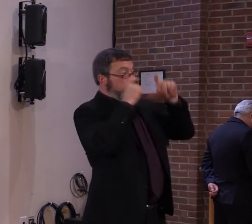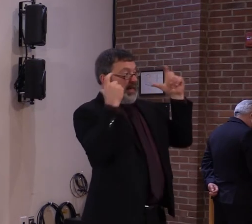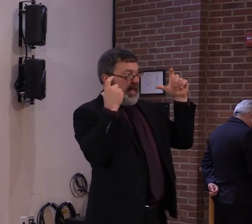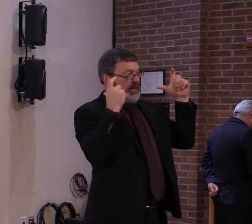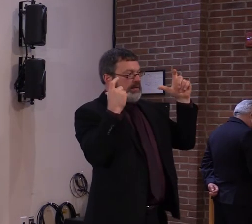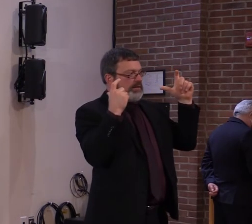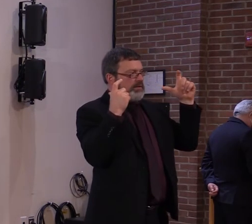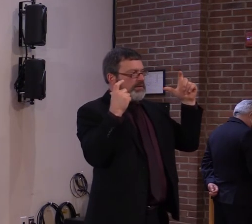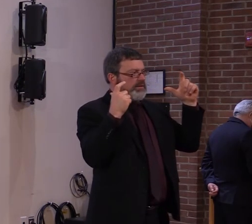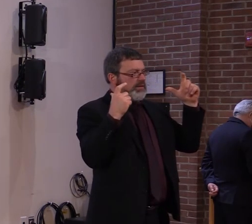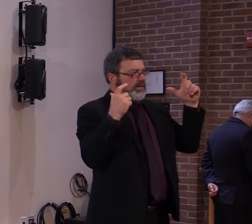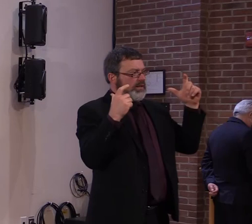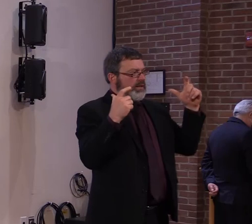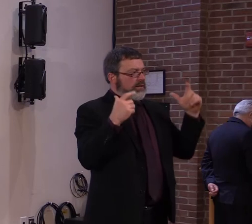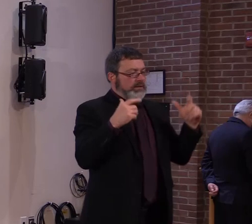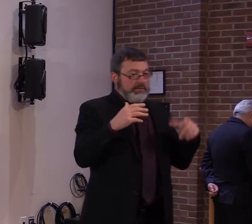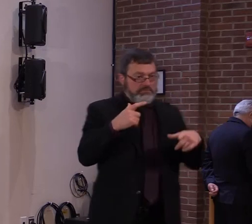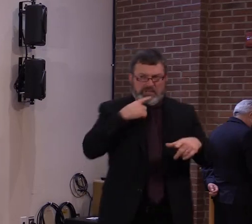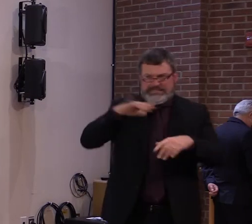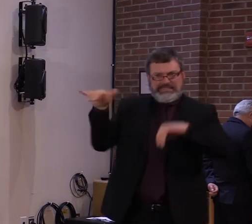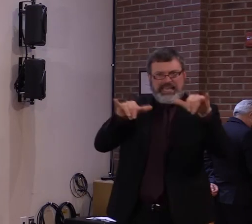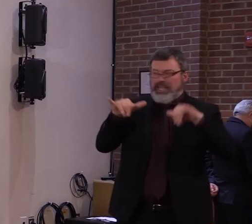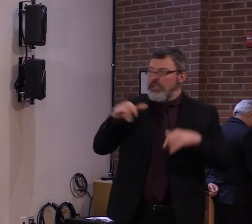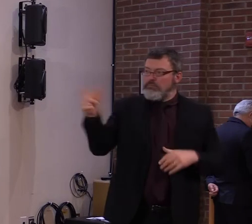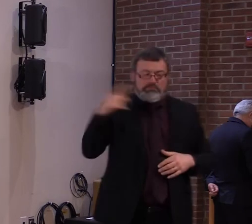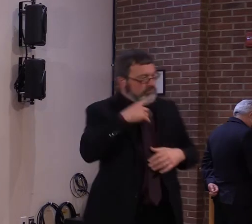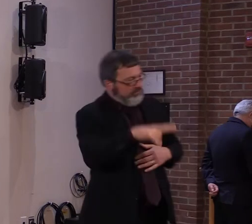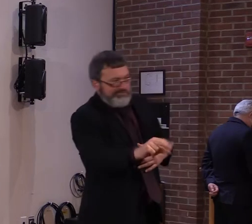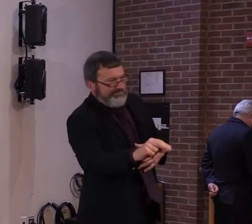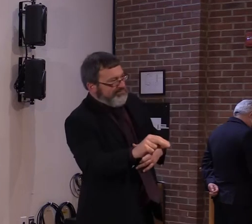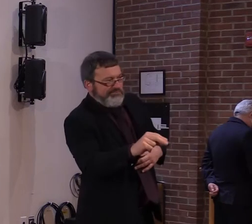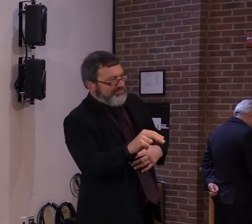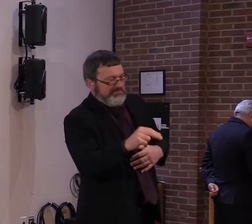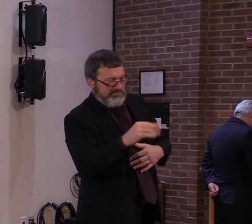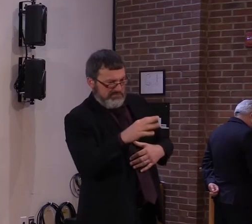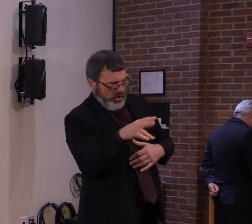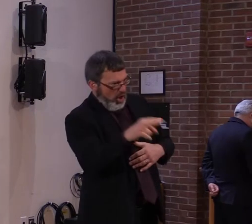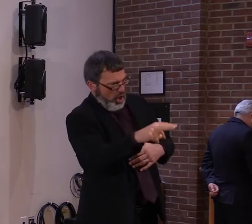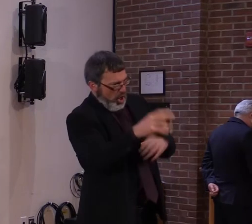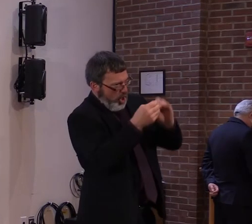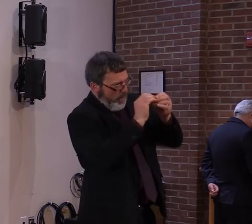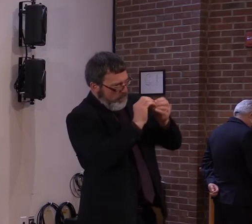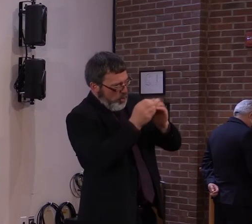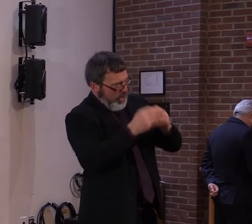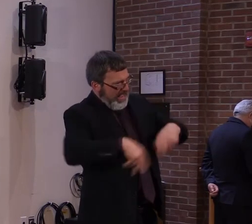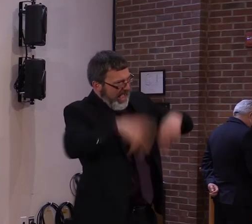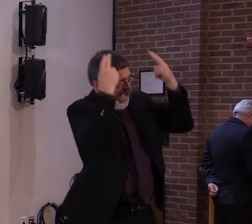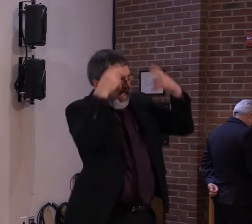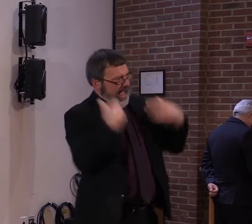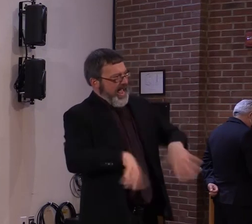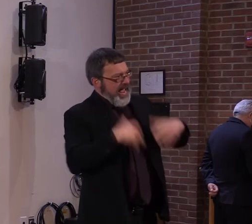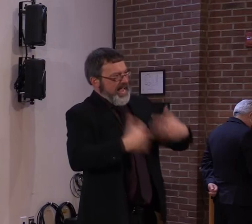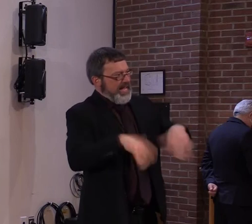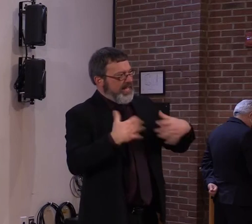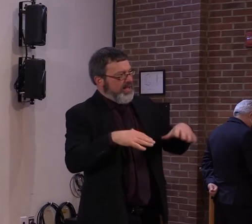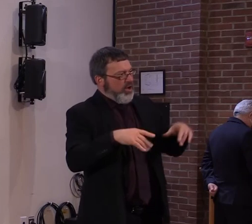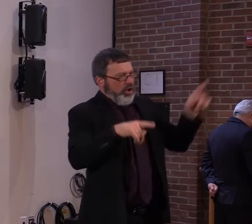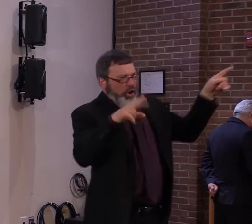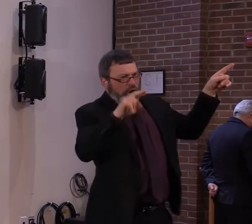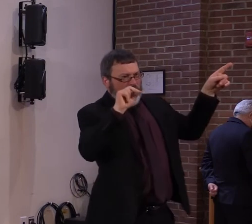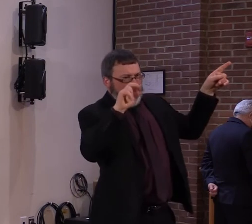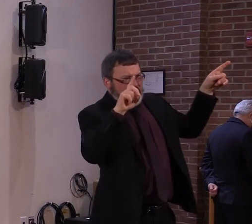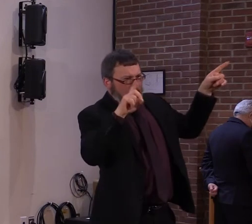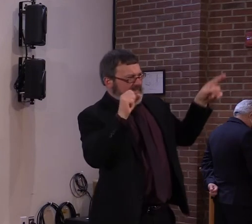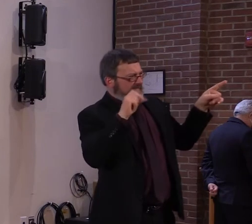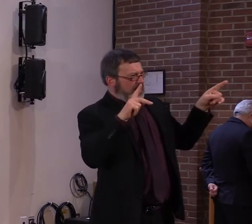They're almost identical. No, I would disagree, Steve. I mean, if you take a look at South Dakota and North Dakota versus Vermont, I'm not in Wyoming,